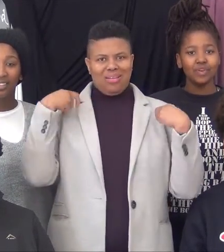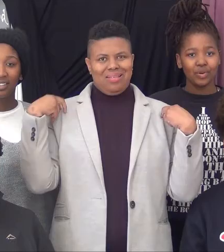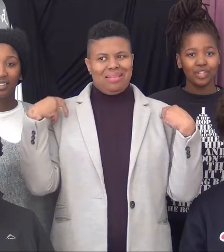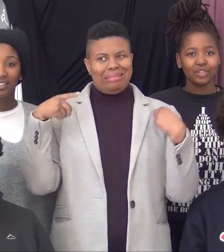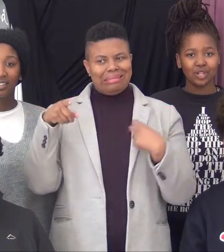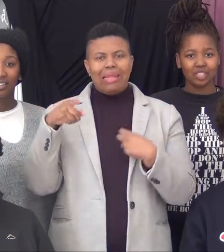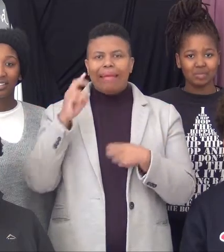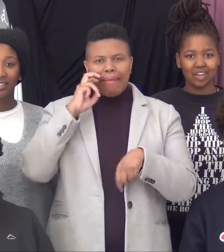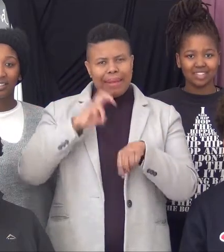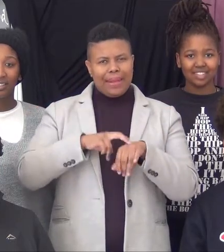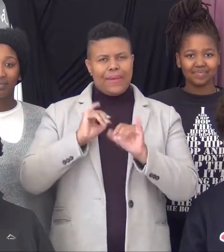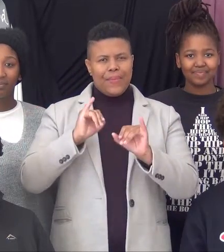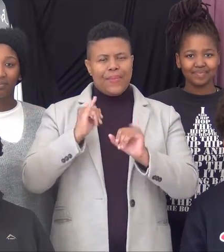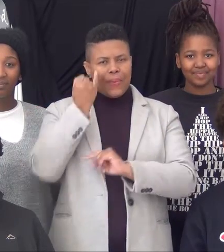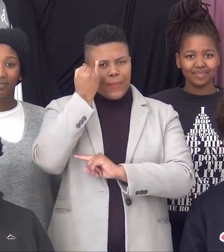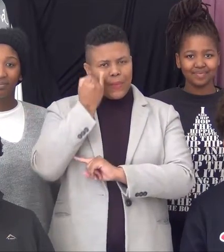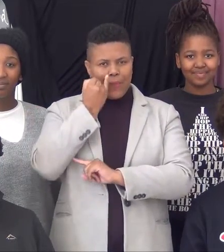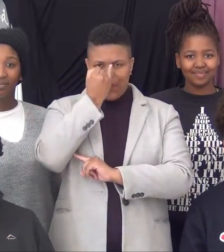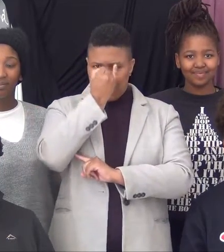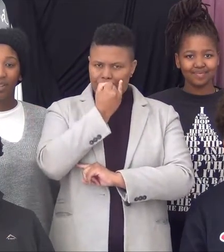need of corneal transplants.